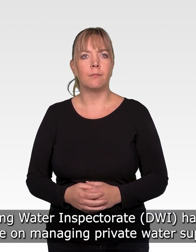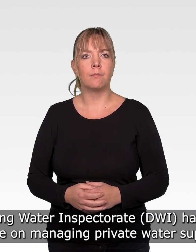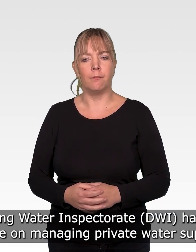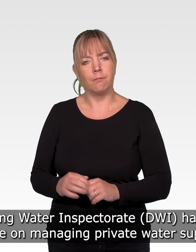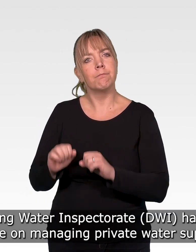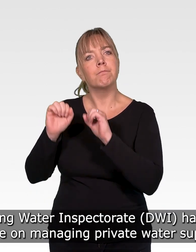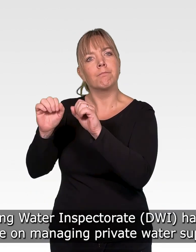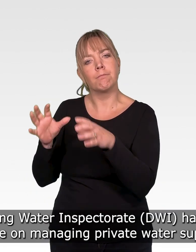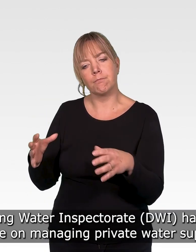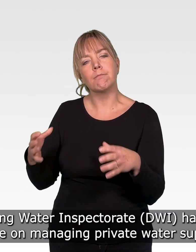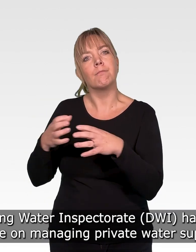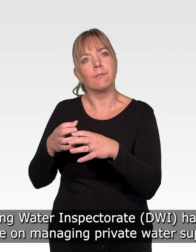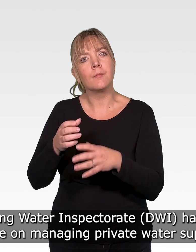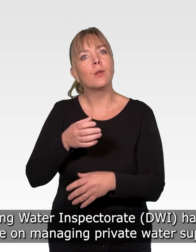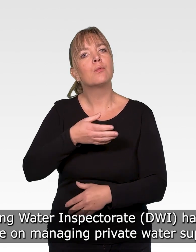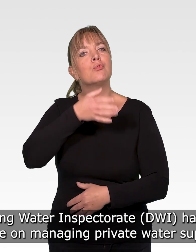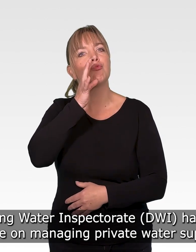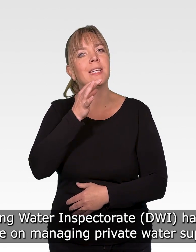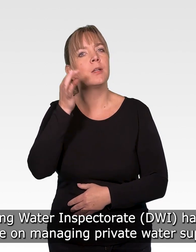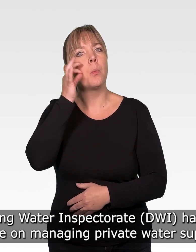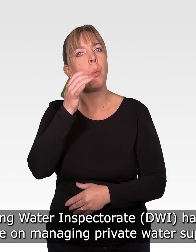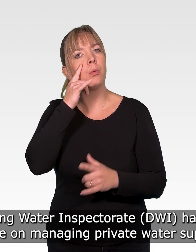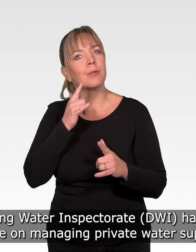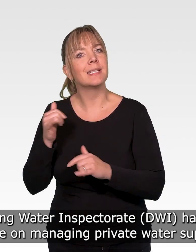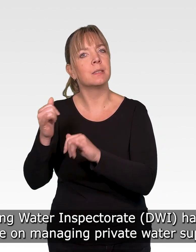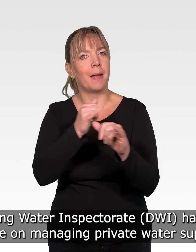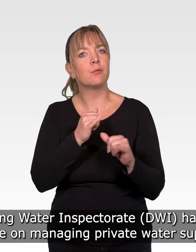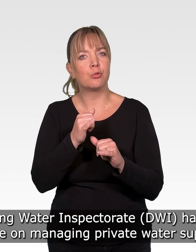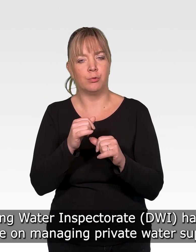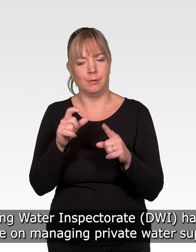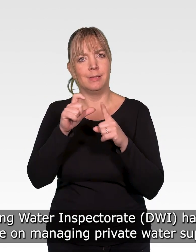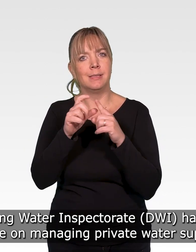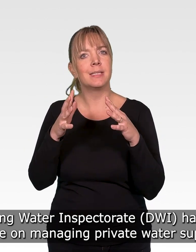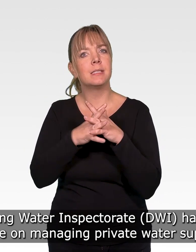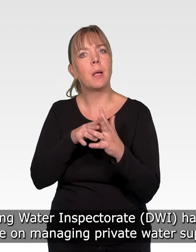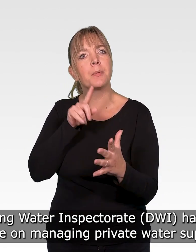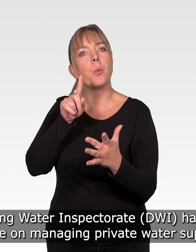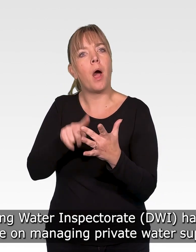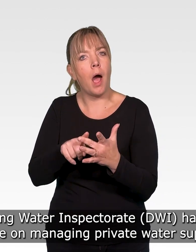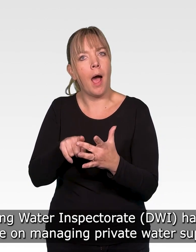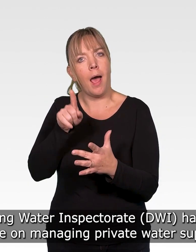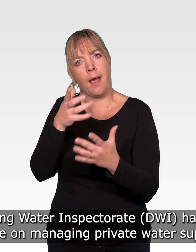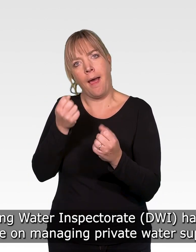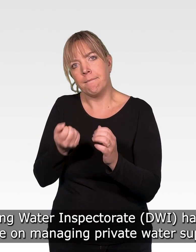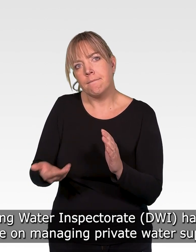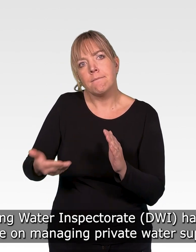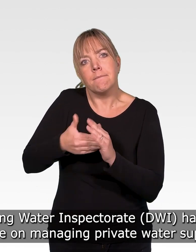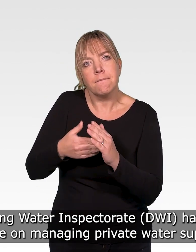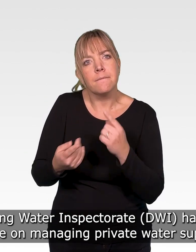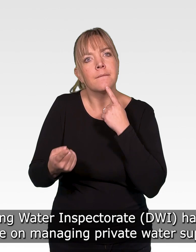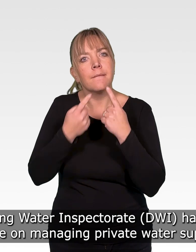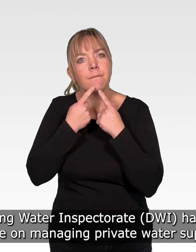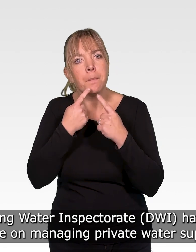The Drinking Water Inspectorate, DWI, has further guidance on managing private water supplies.